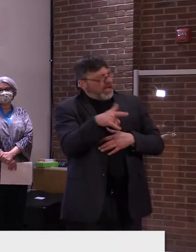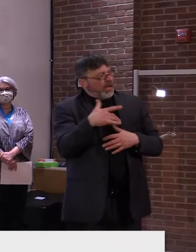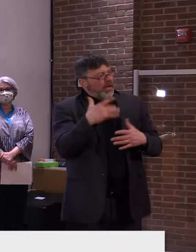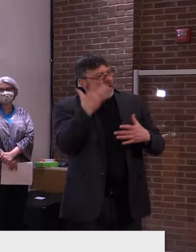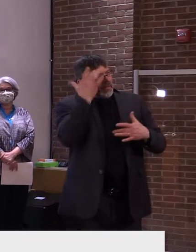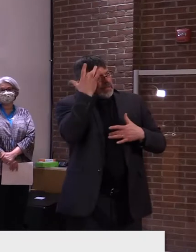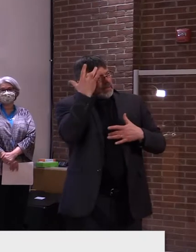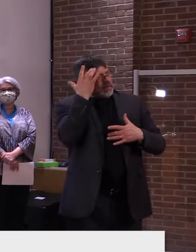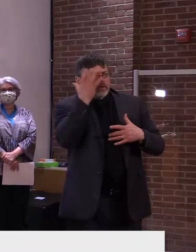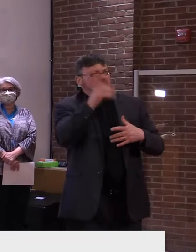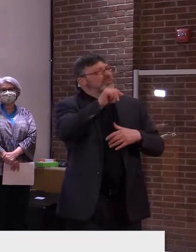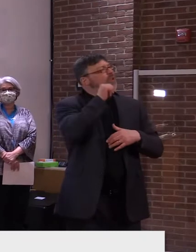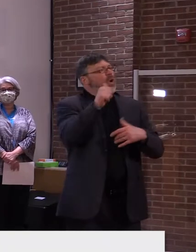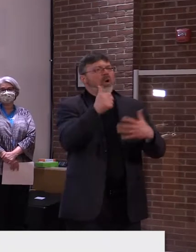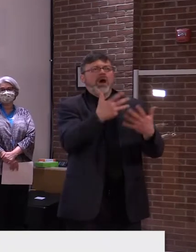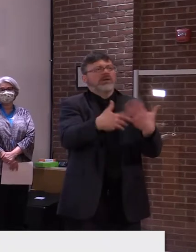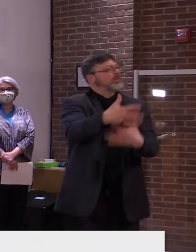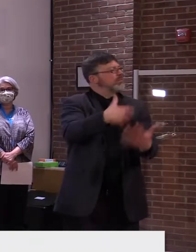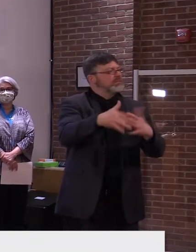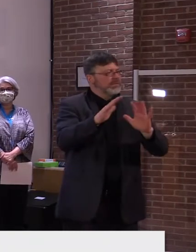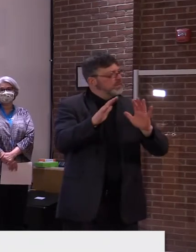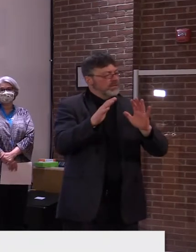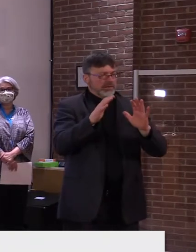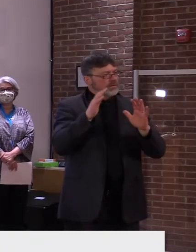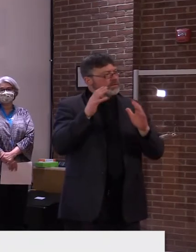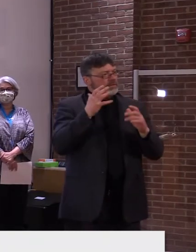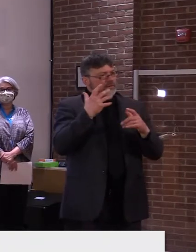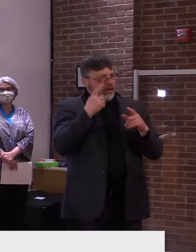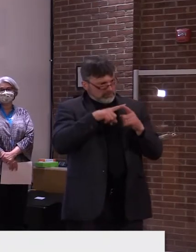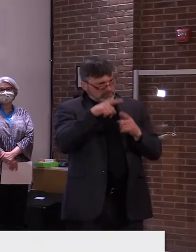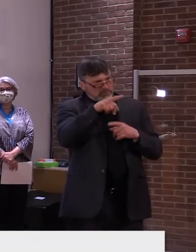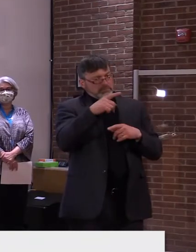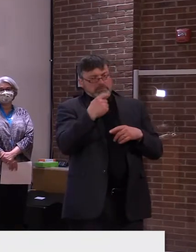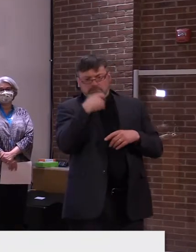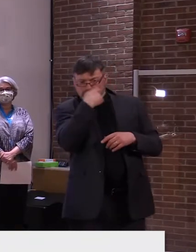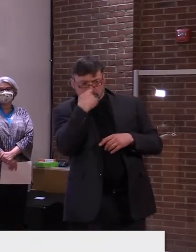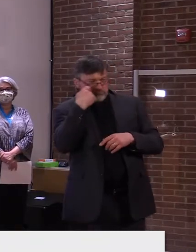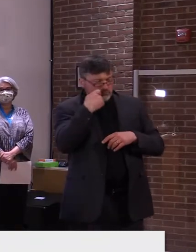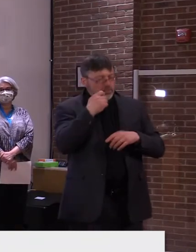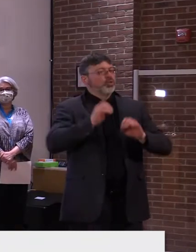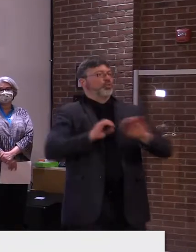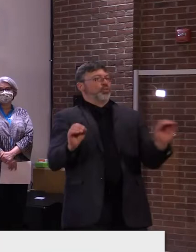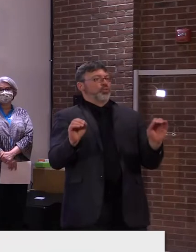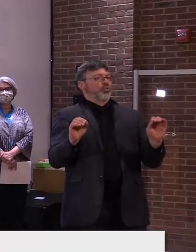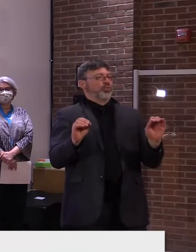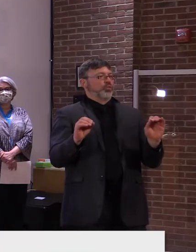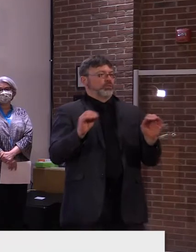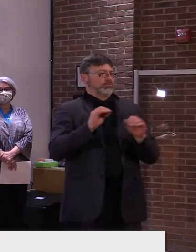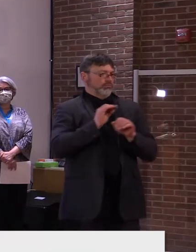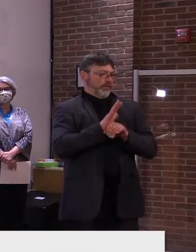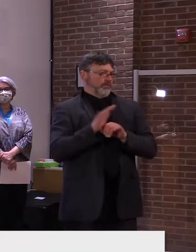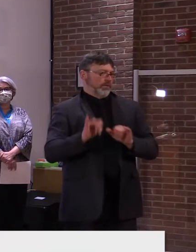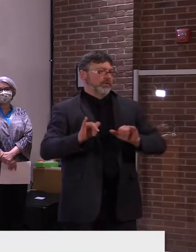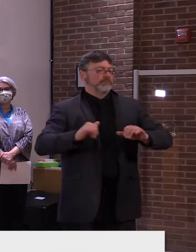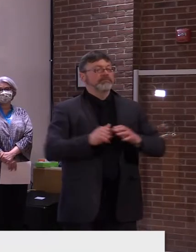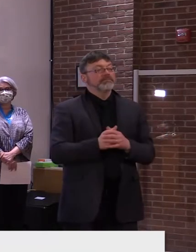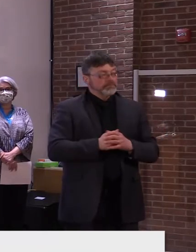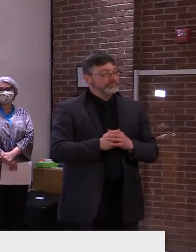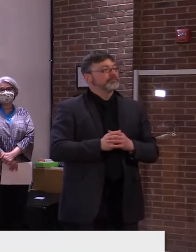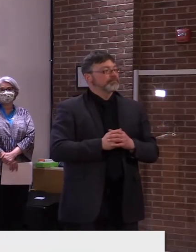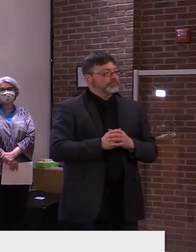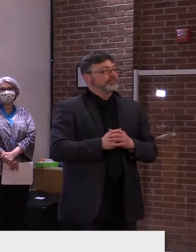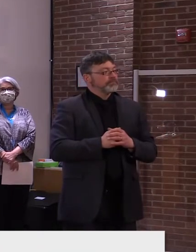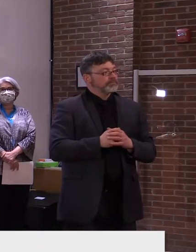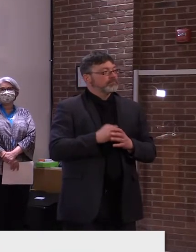negative test result. I am actually hearing stories from our interviews of cases that indicate people have